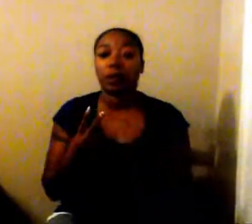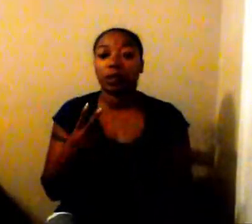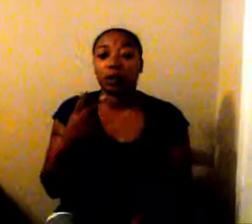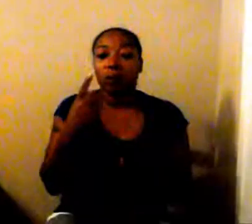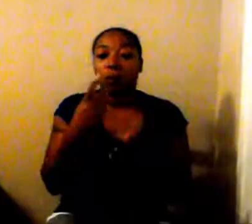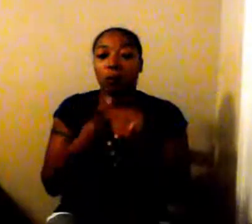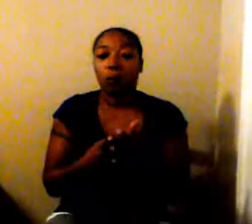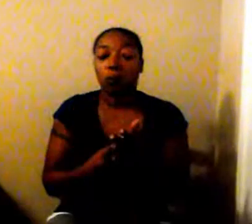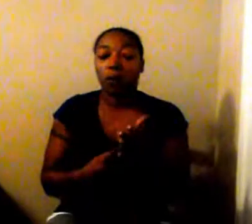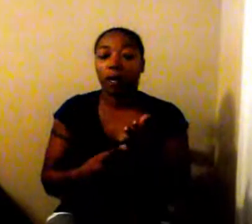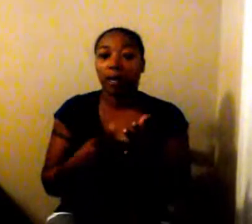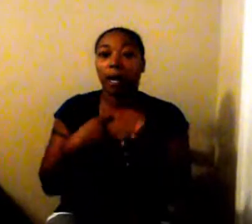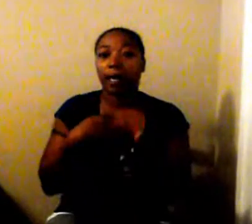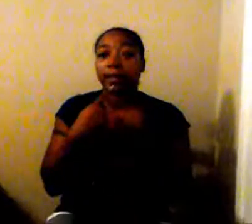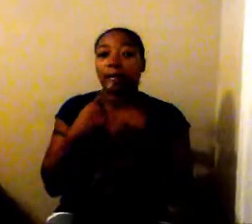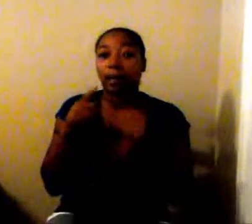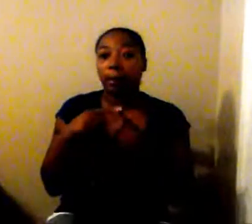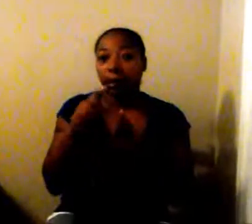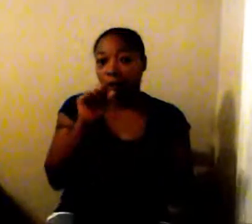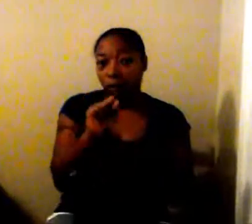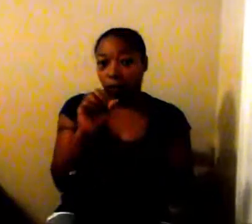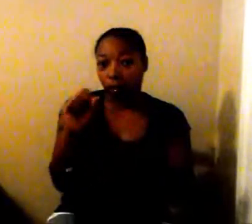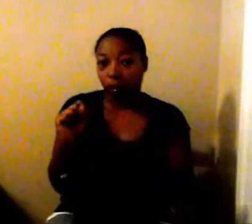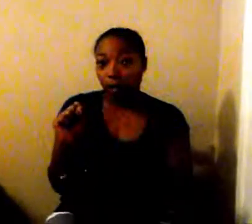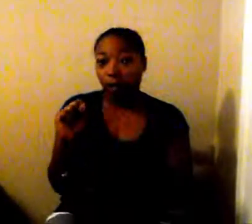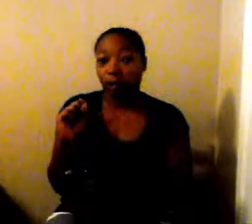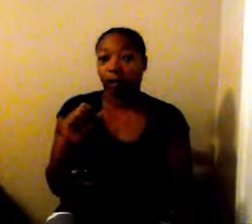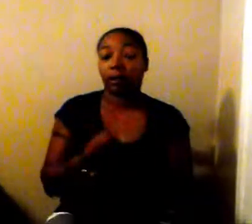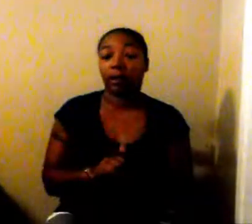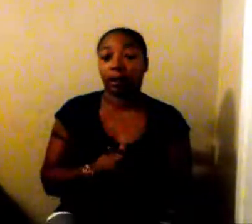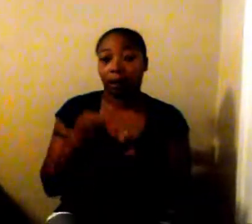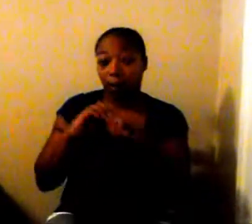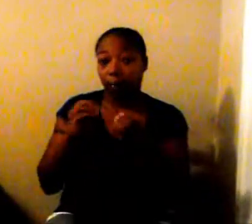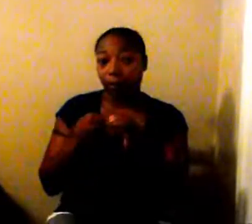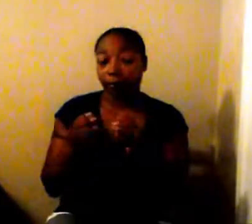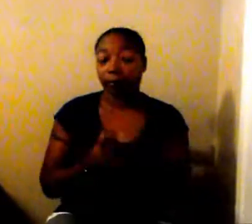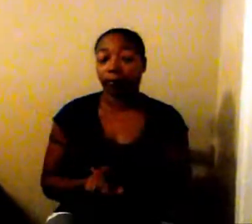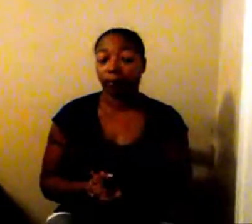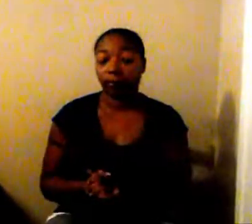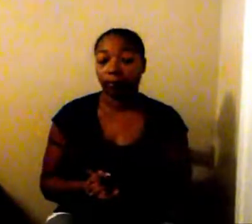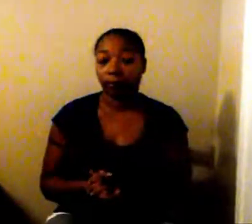voice what I said about the social security number.